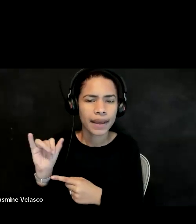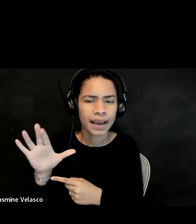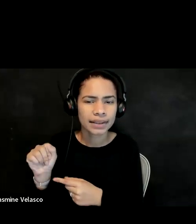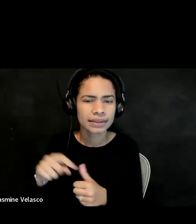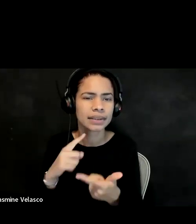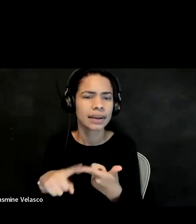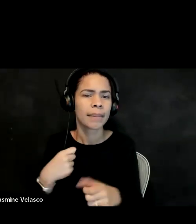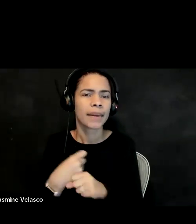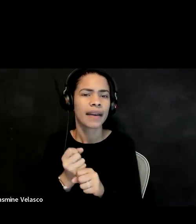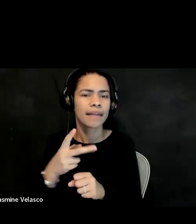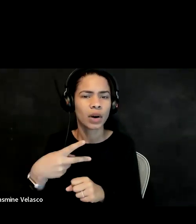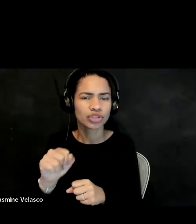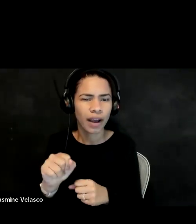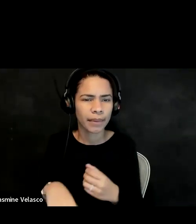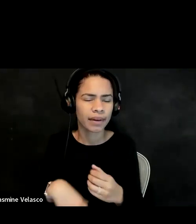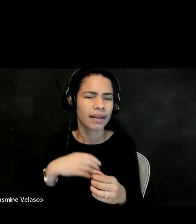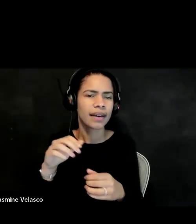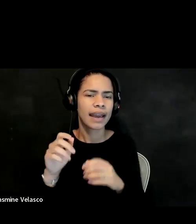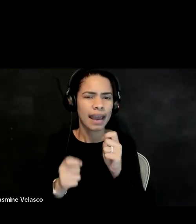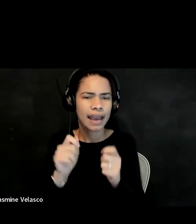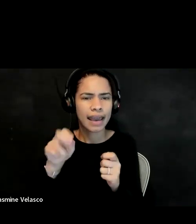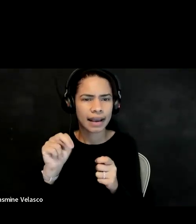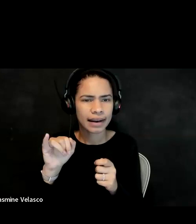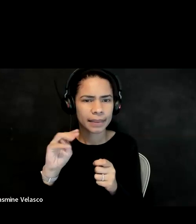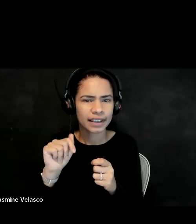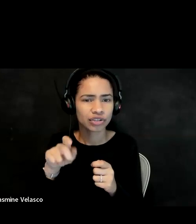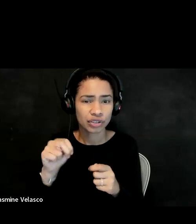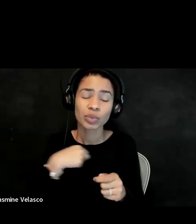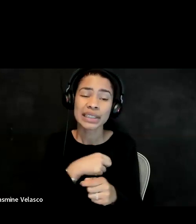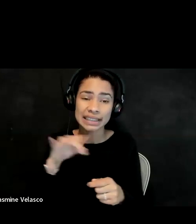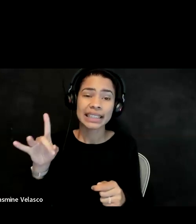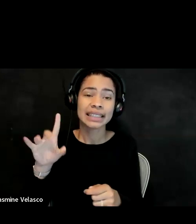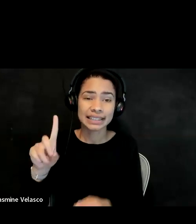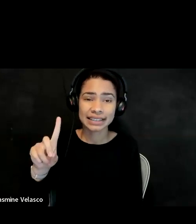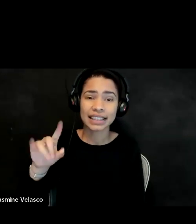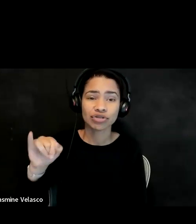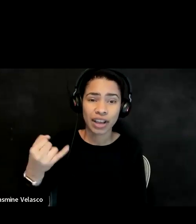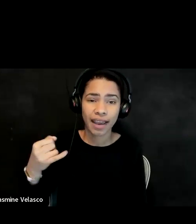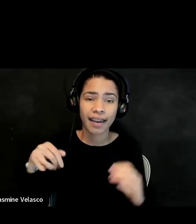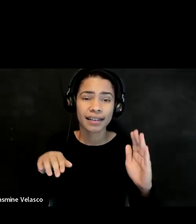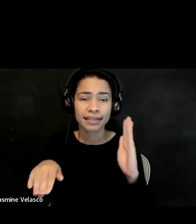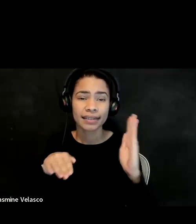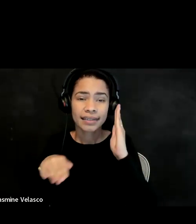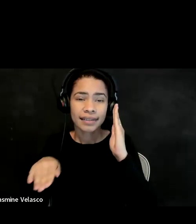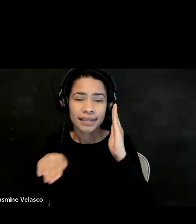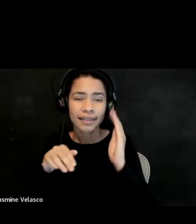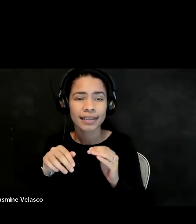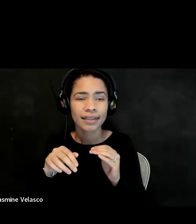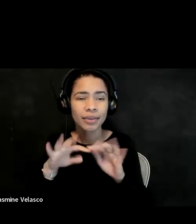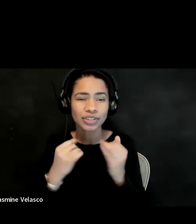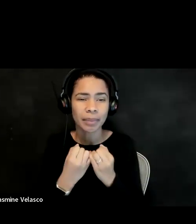done animation, we've done a DJing workshop, all sorts of things. We really take all comers, any sort of digital